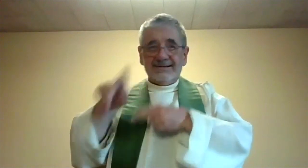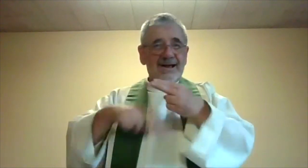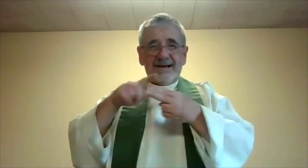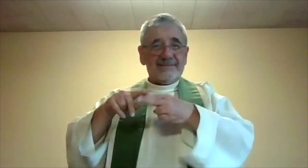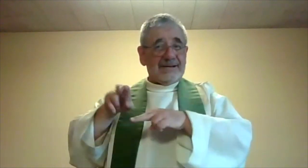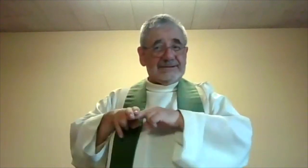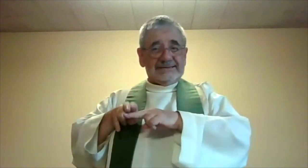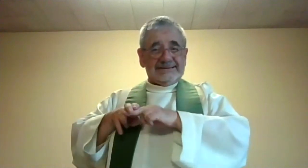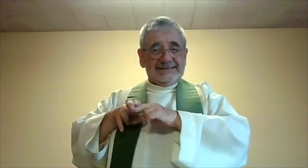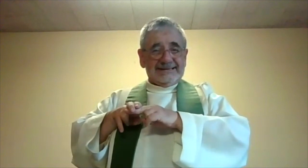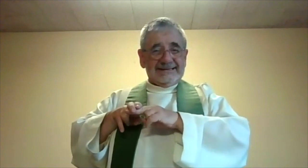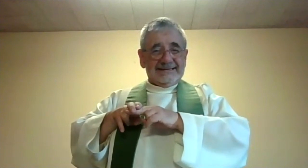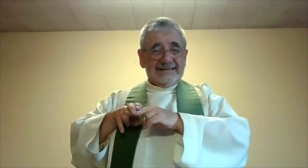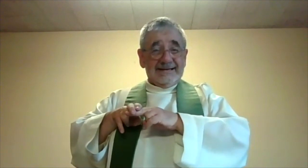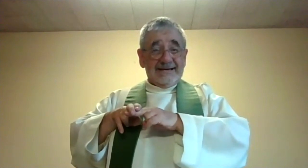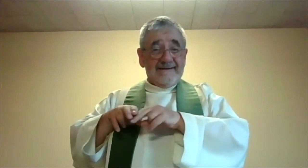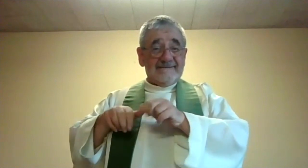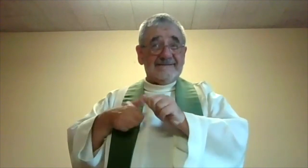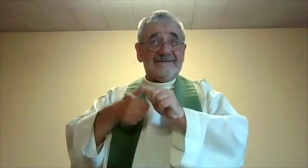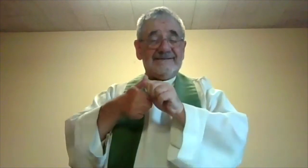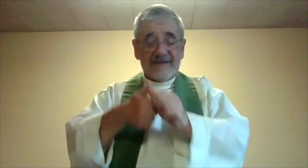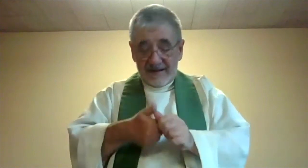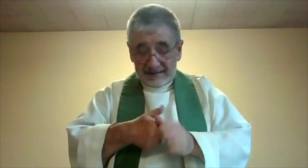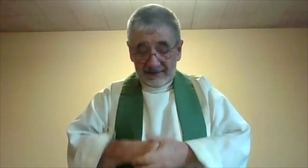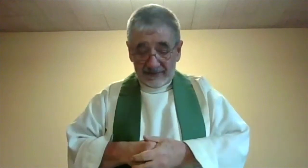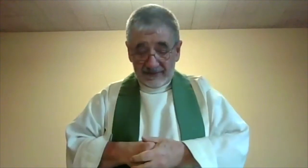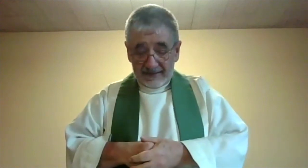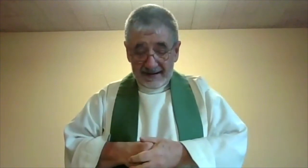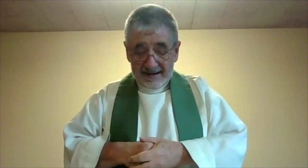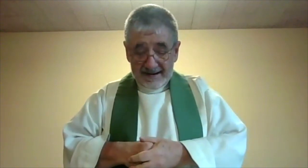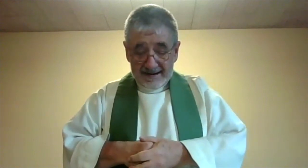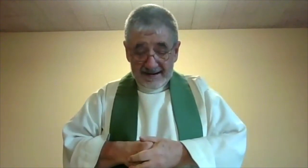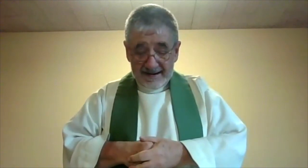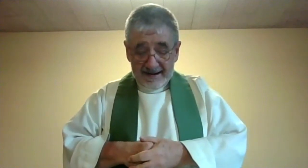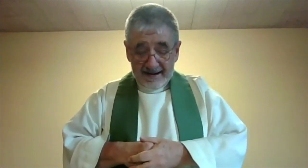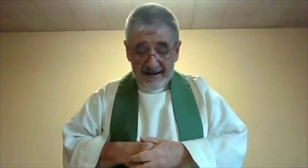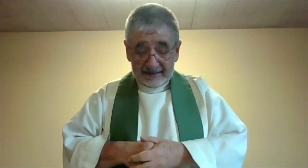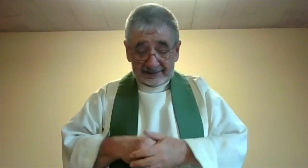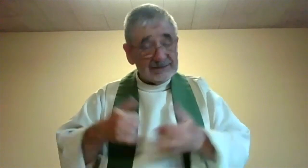Our religion is not about sitting. It's about following.